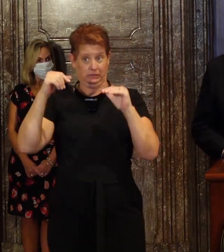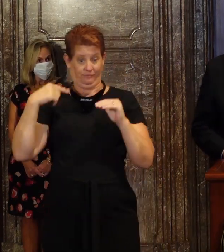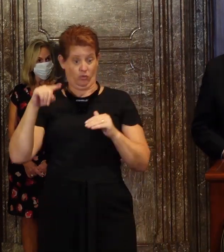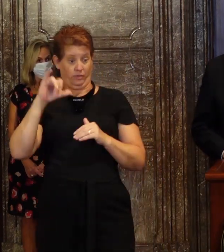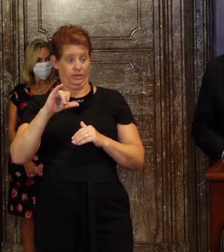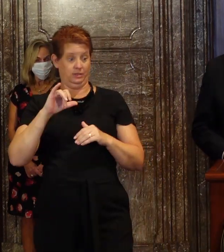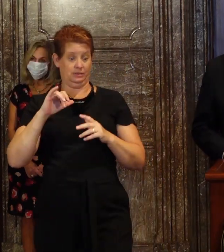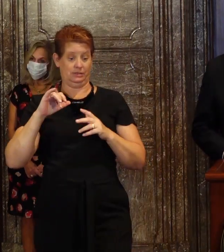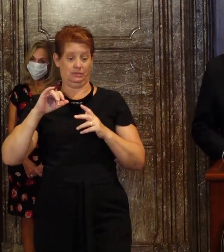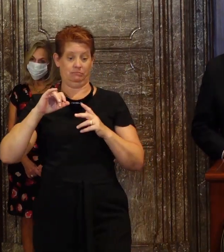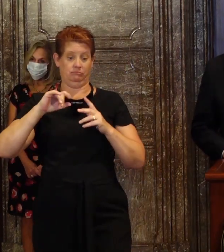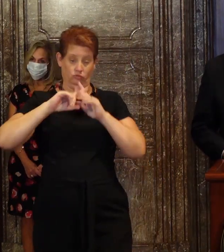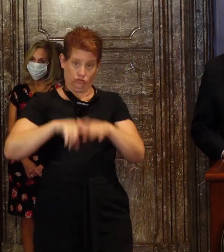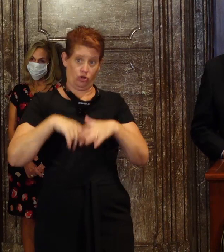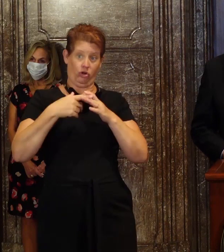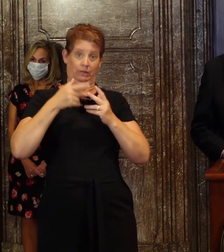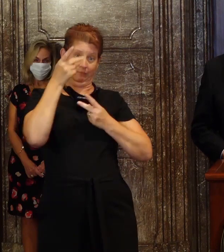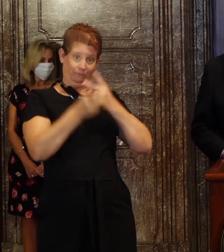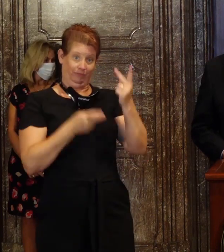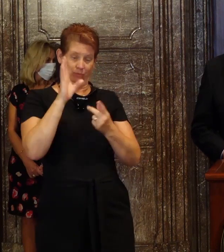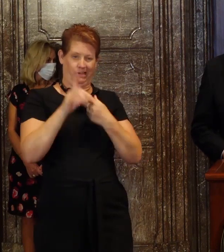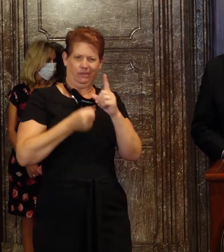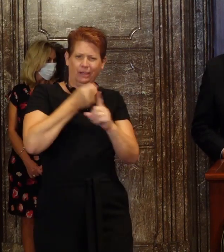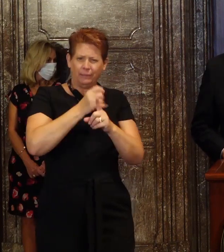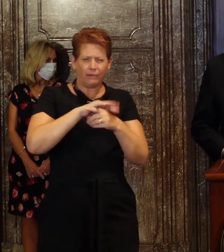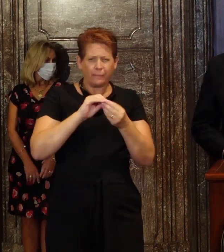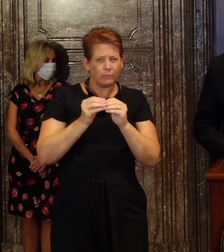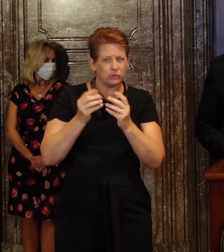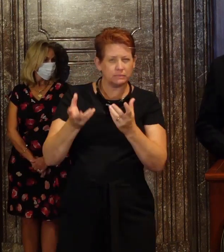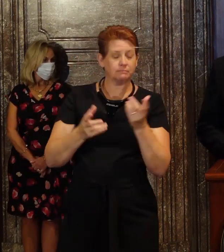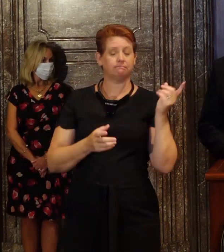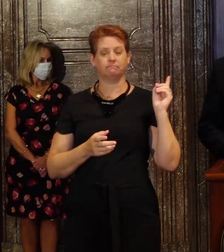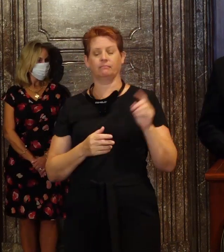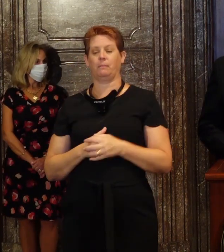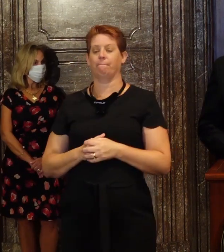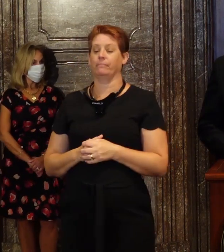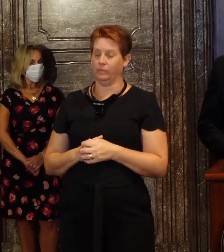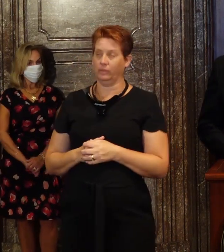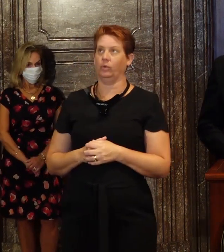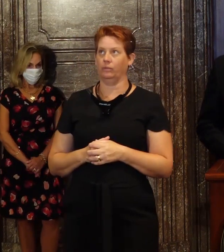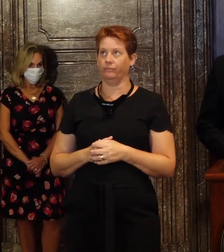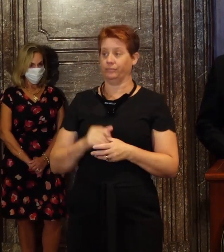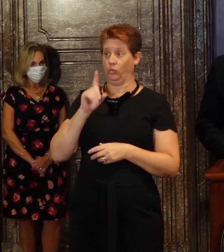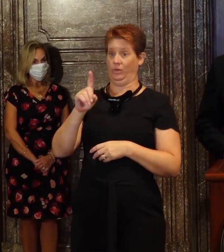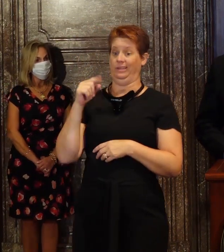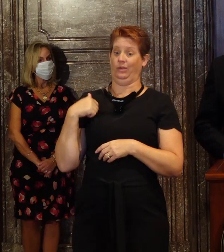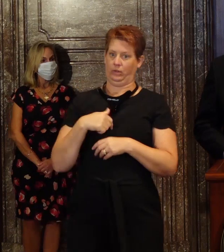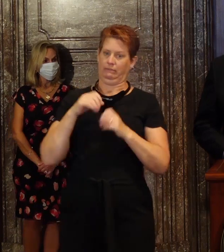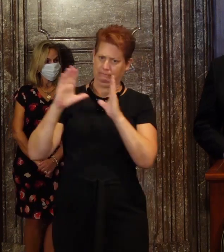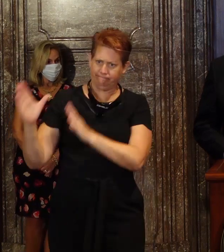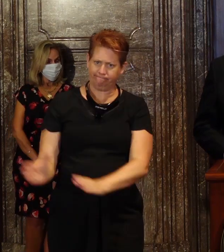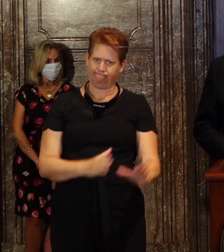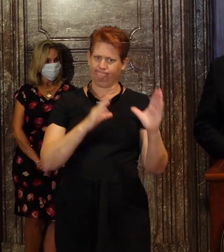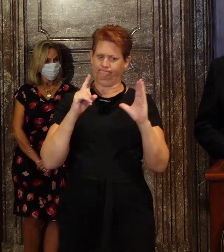of visitations could impact those numbers as we move forward? Well, we've taken great strides in these guidelines to